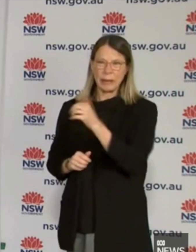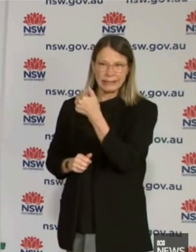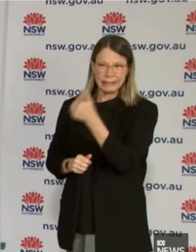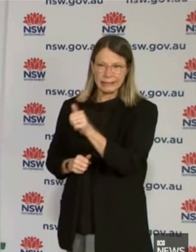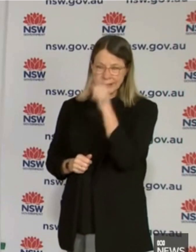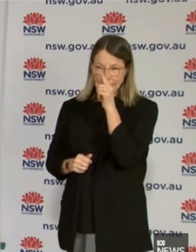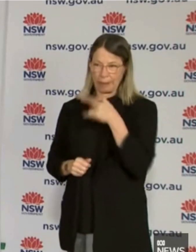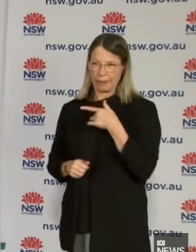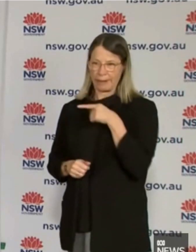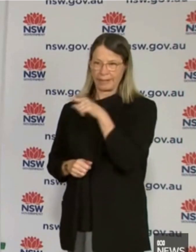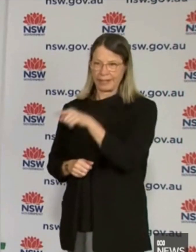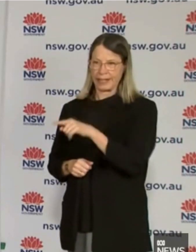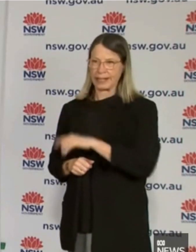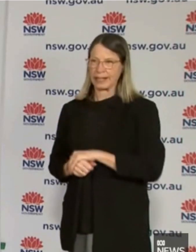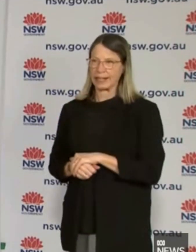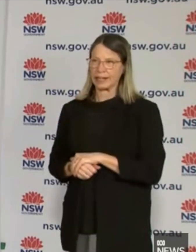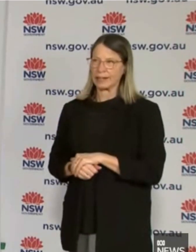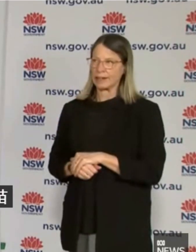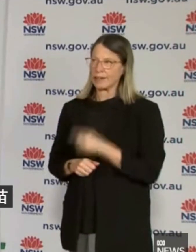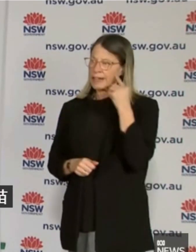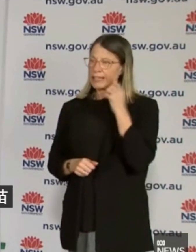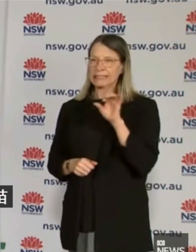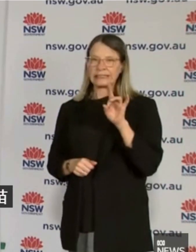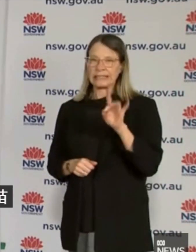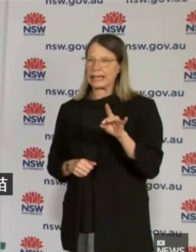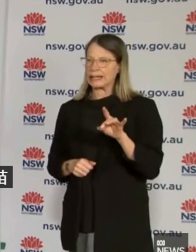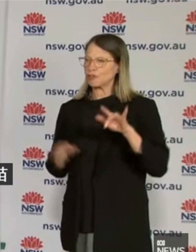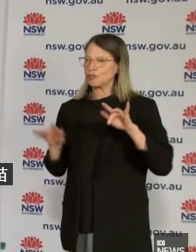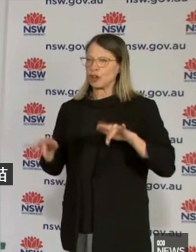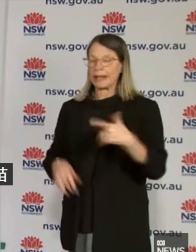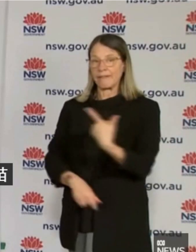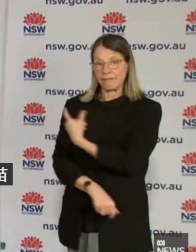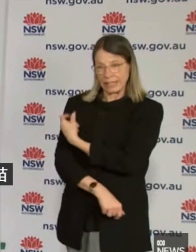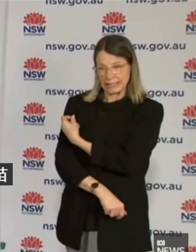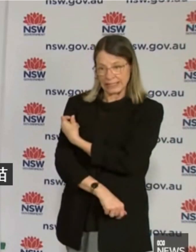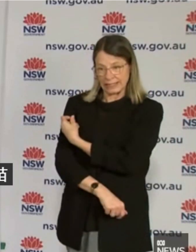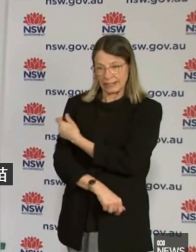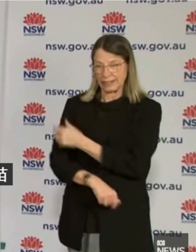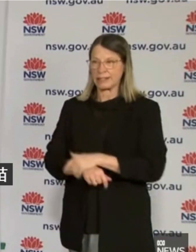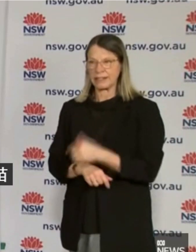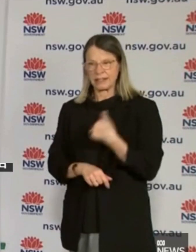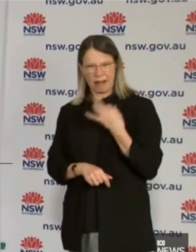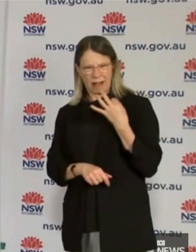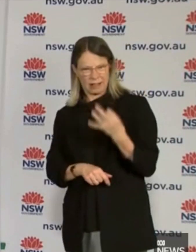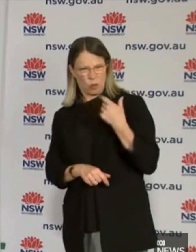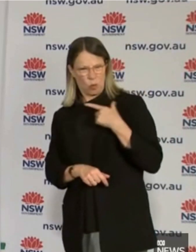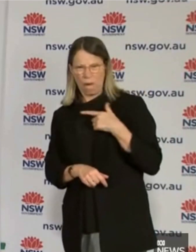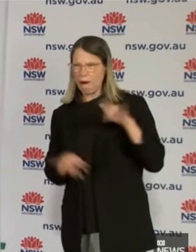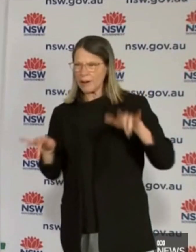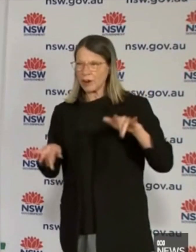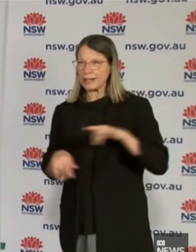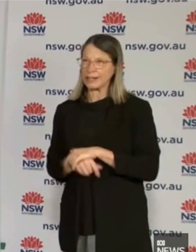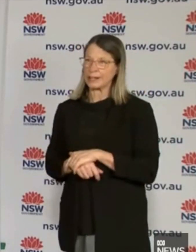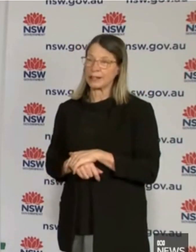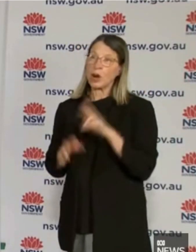60 residents, and about 10 of them were not vaccinated. And when I asked the questions as to why, I was hoping the answer would be,